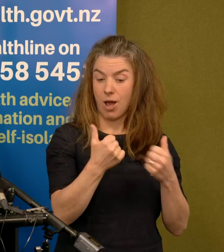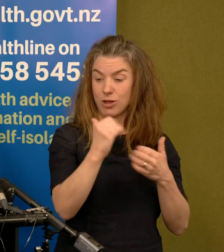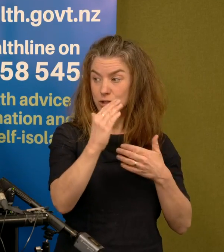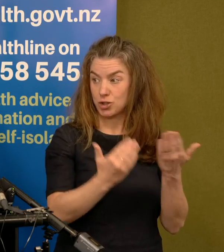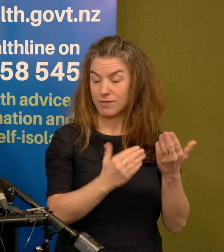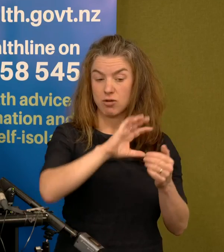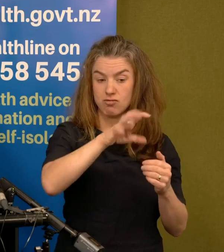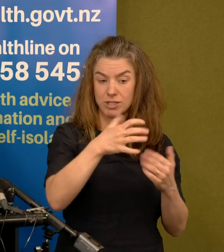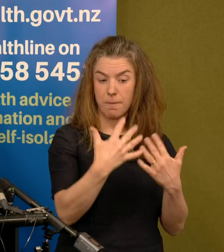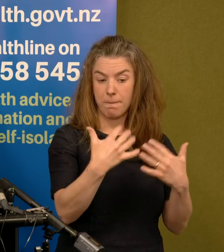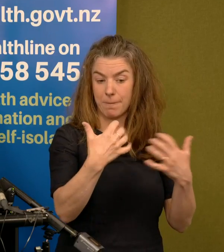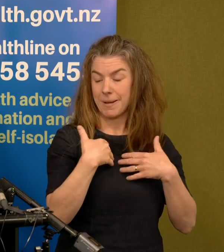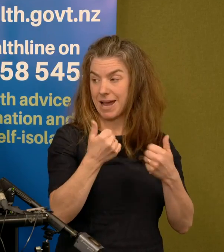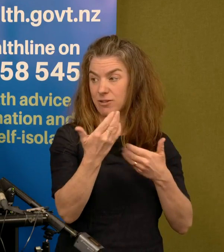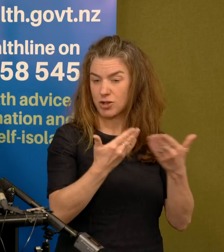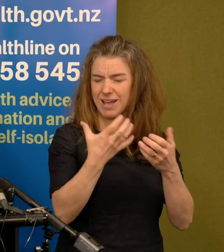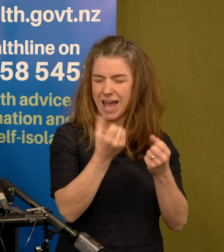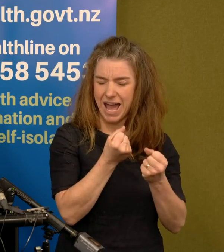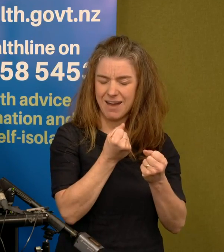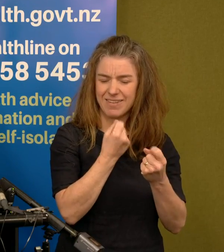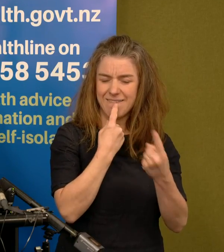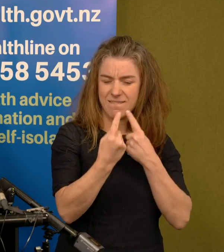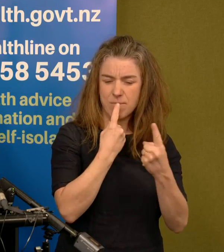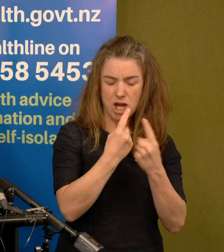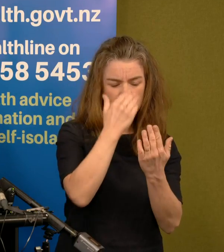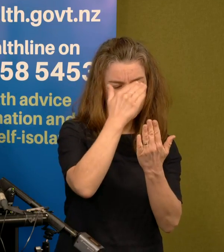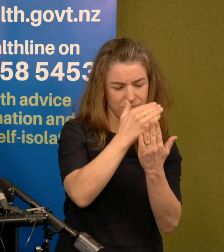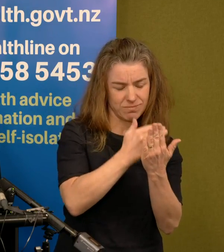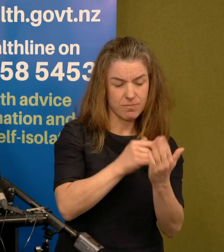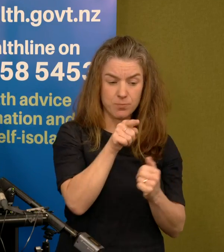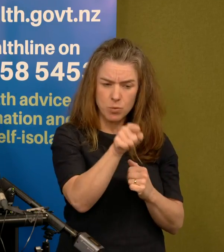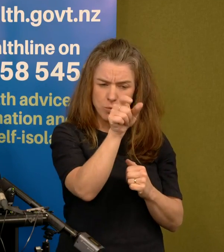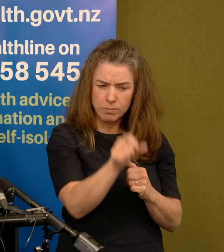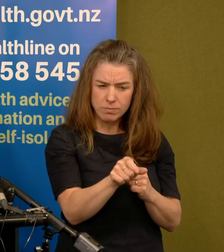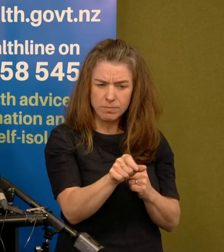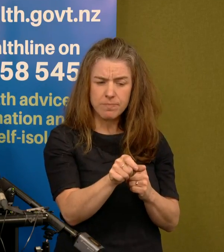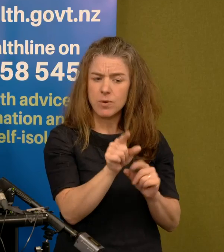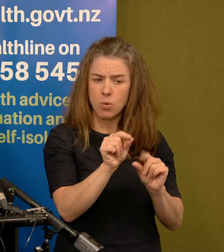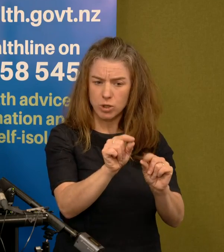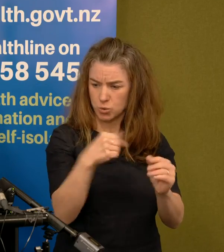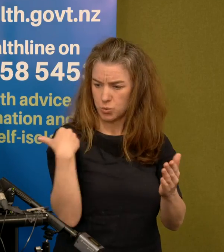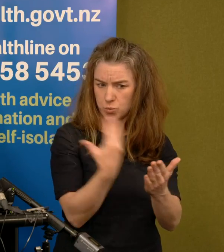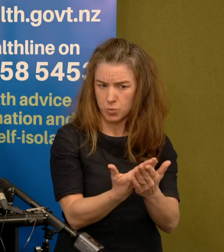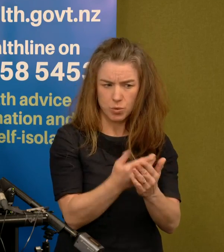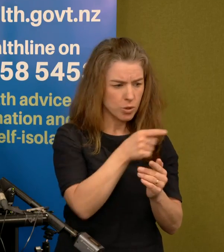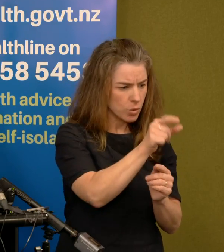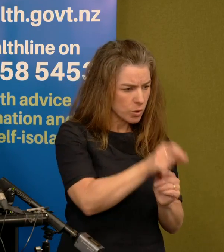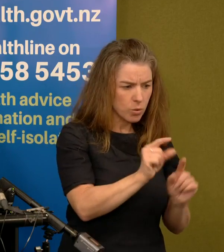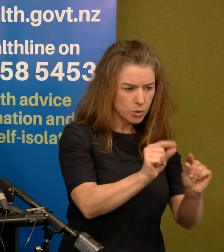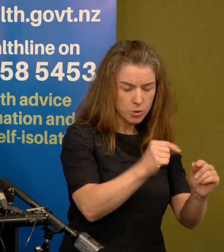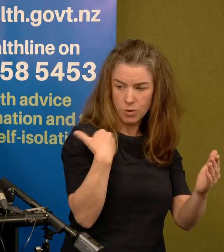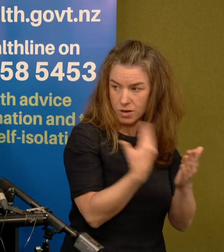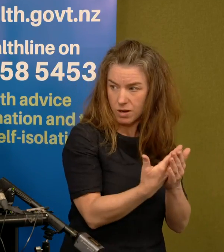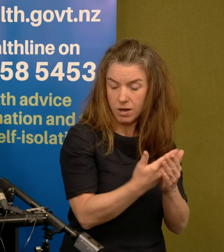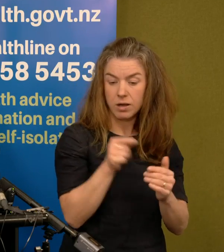has a very detailed description of what each family member has done in the intervening period, where they have been, and